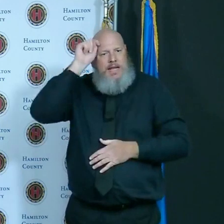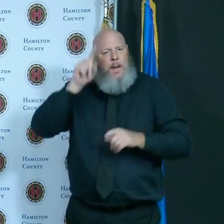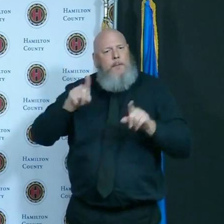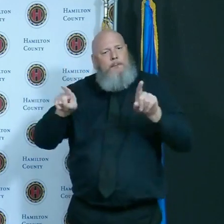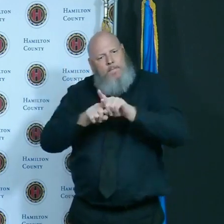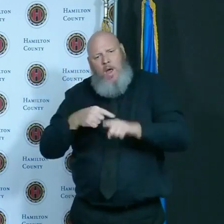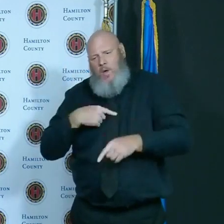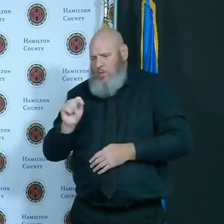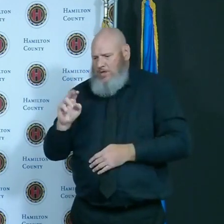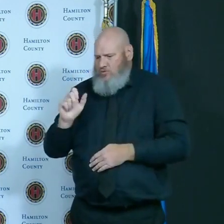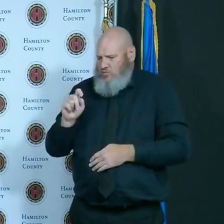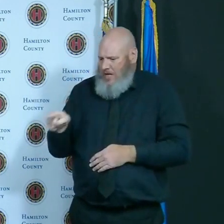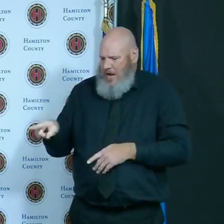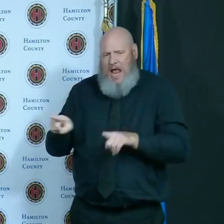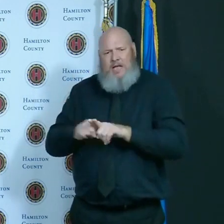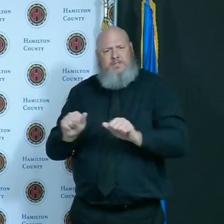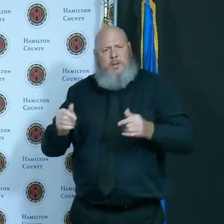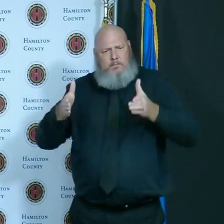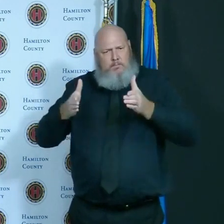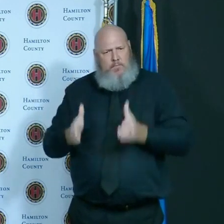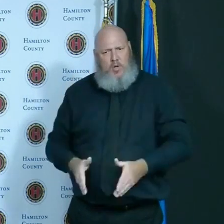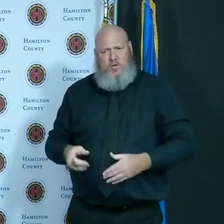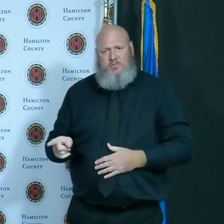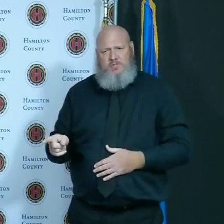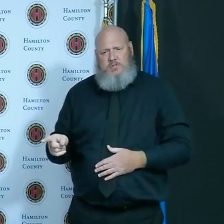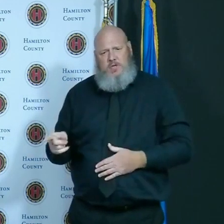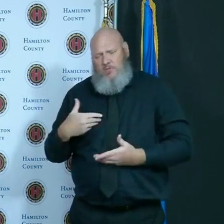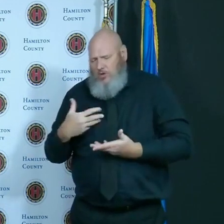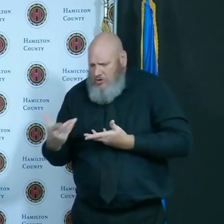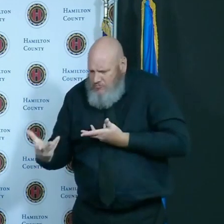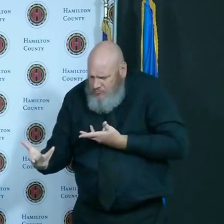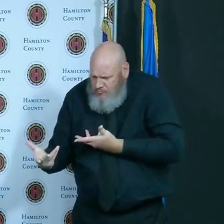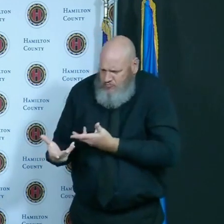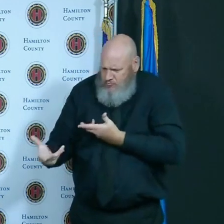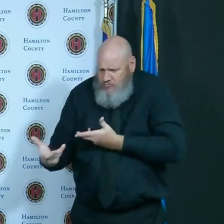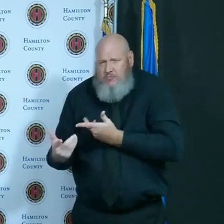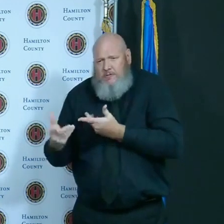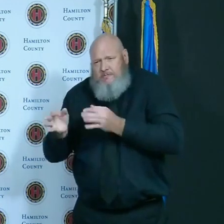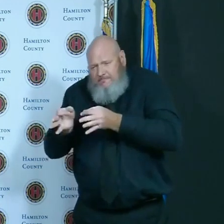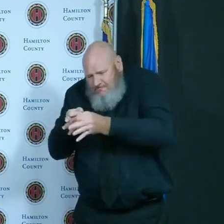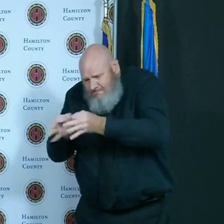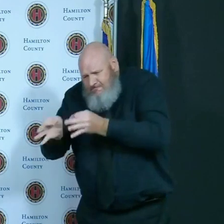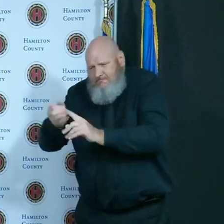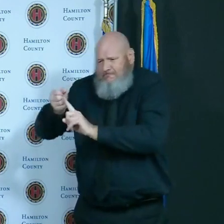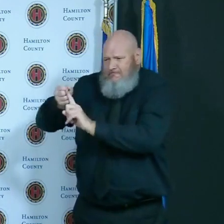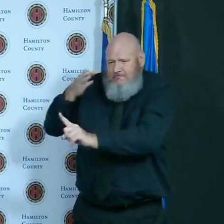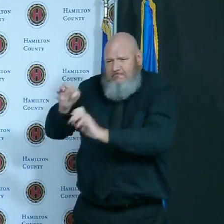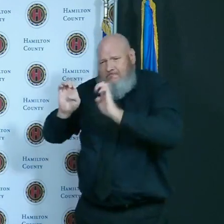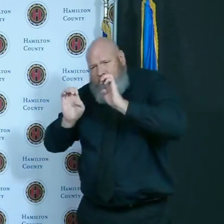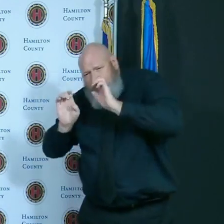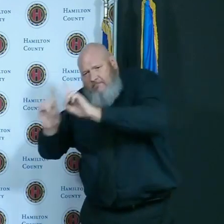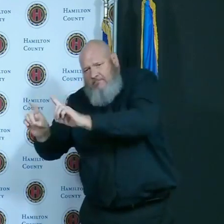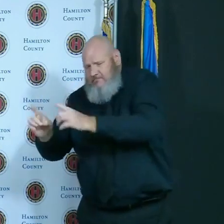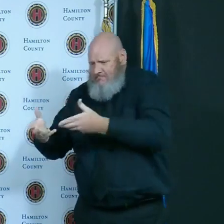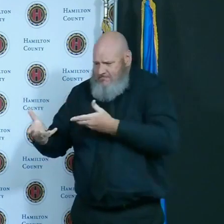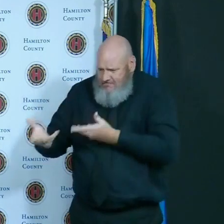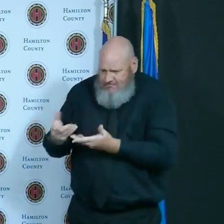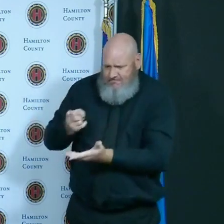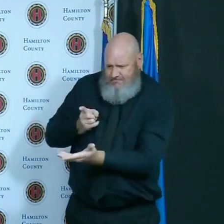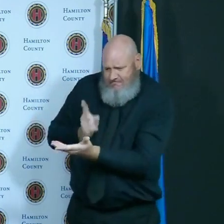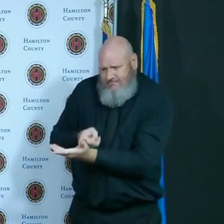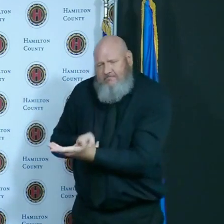in and to utilize our platforms to create a better world for the